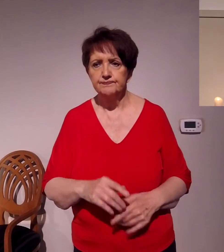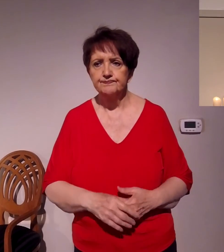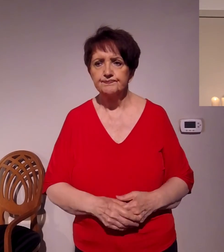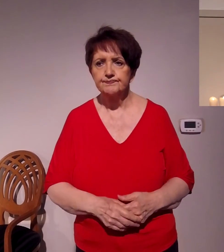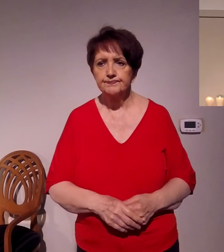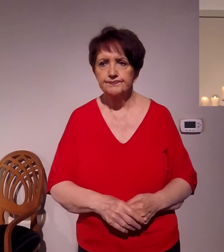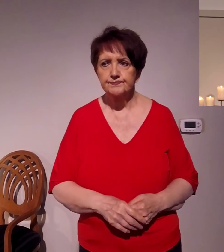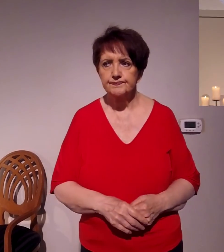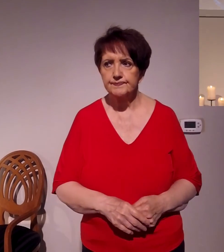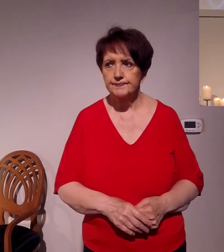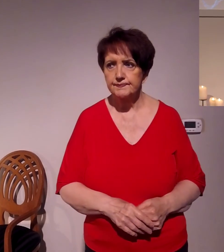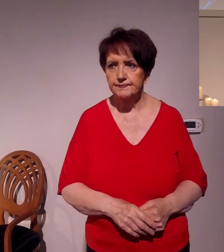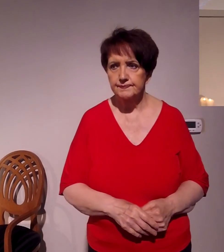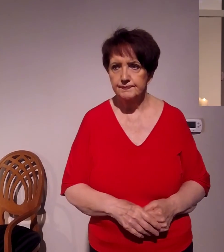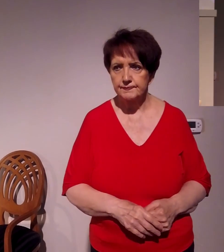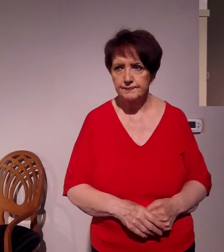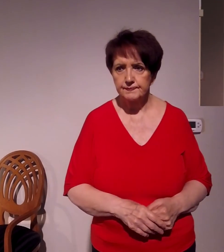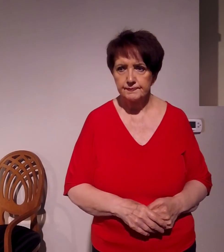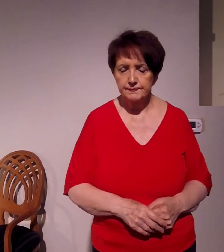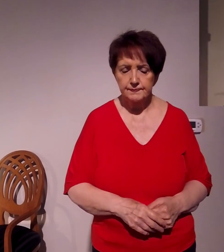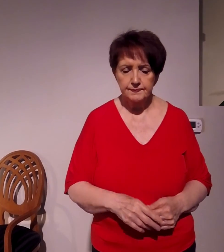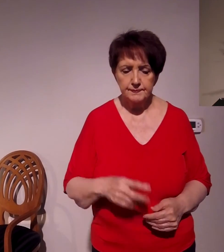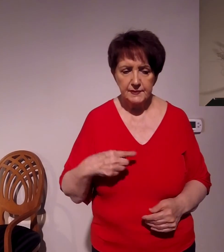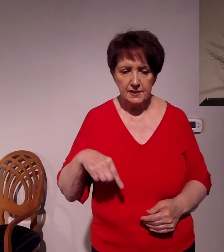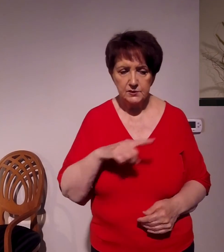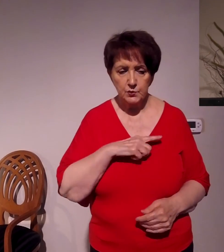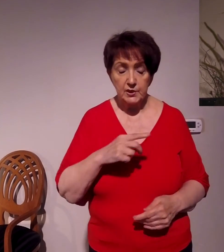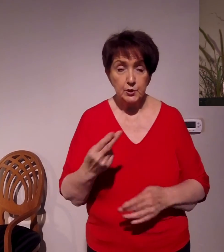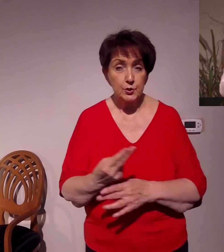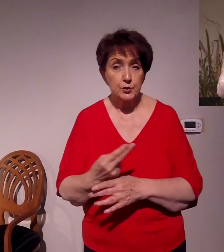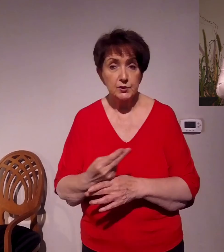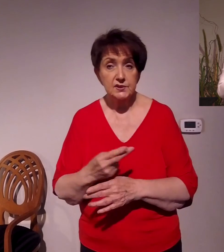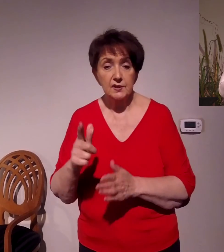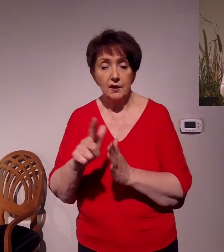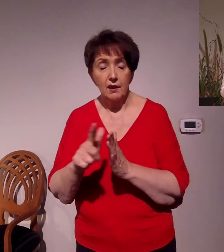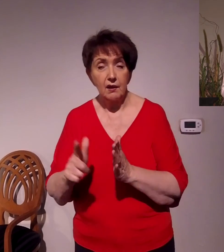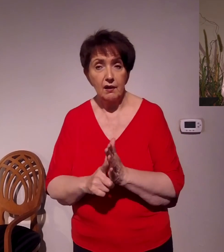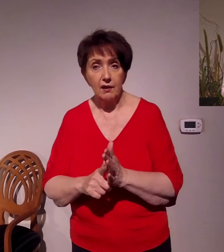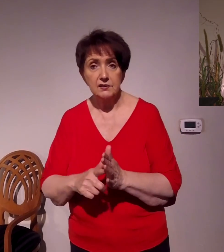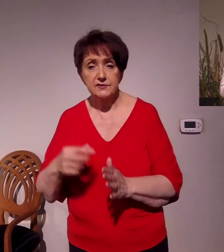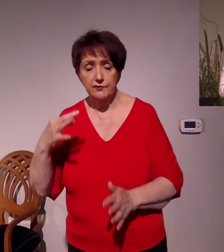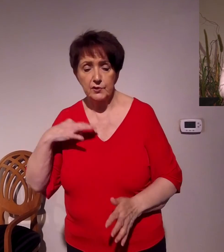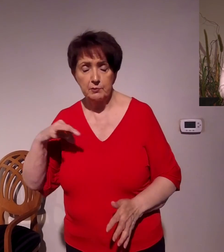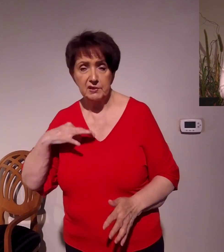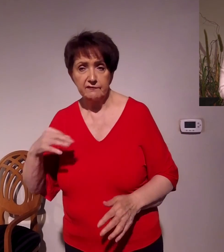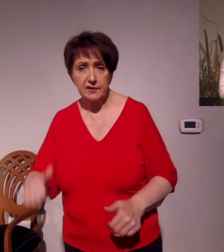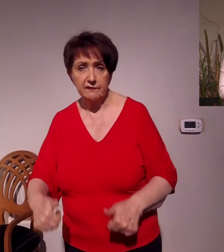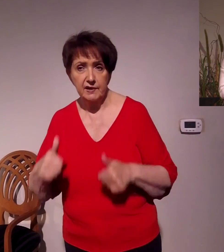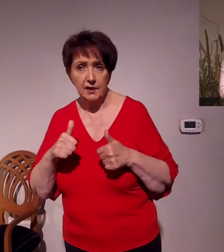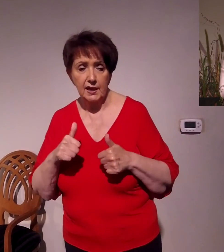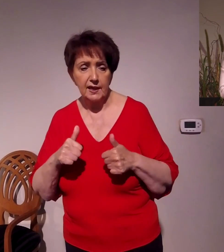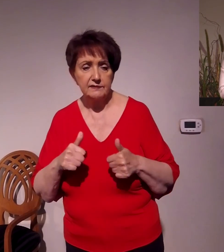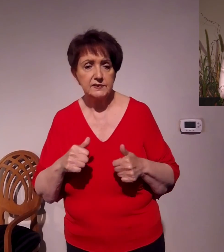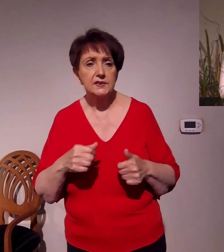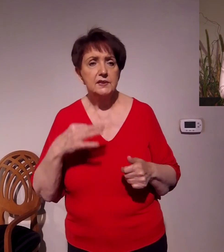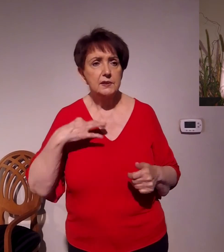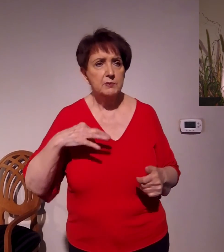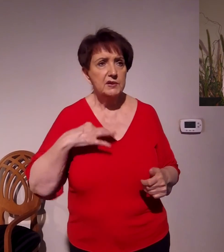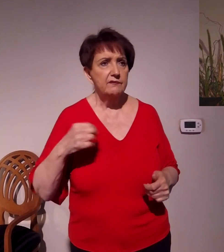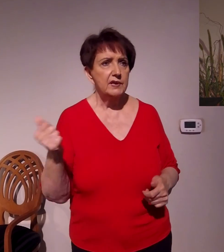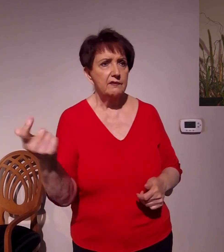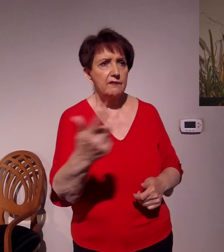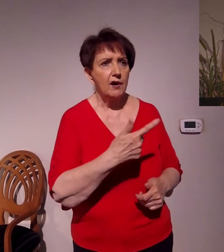time. And so as we use them for the benefit of our lives and for the lives of